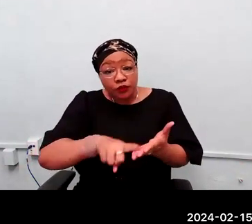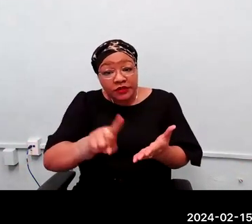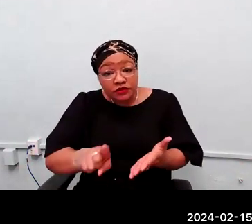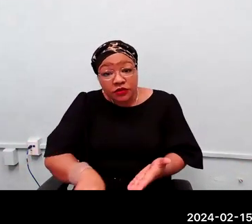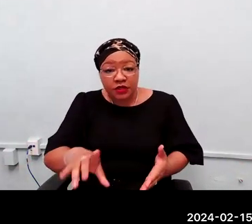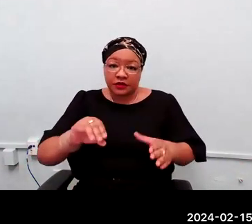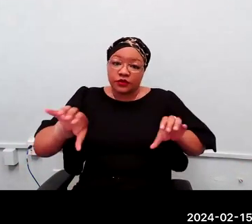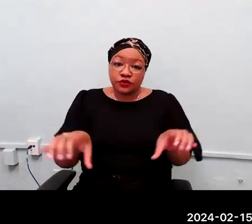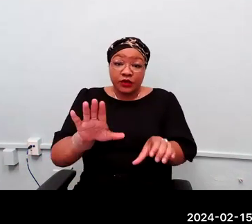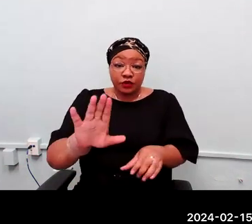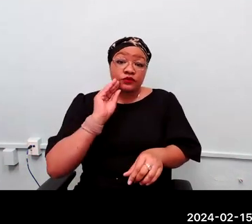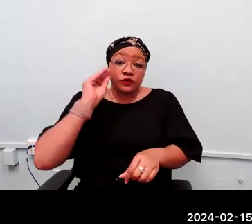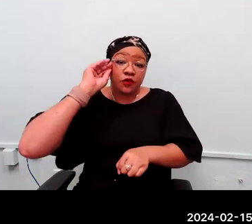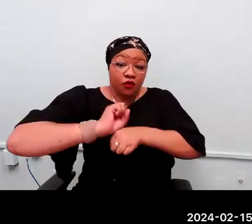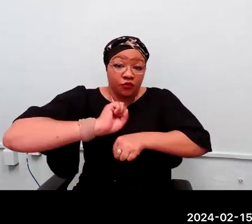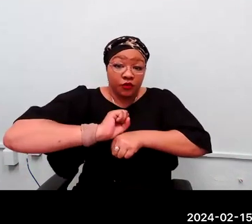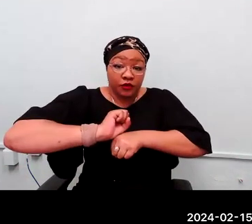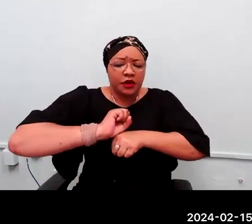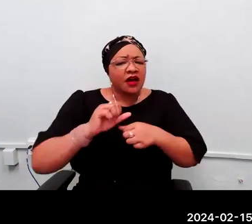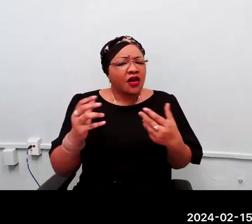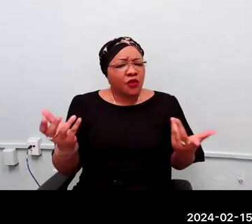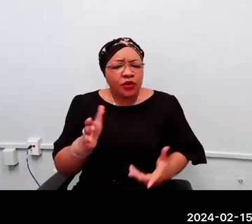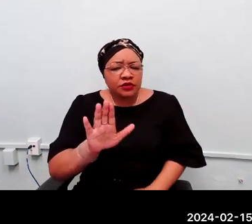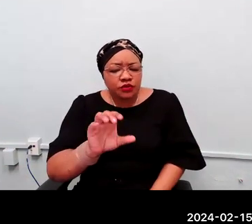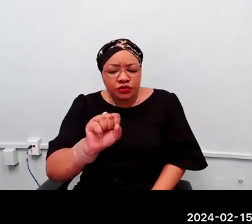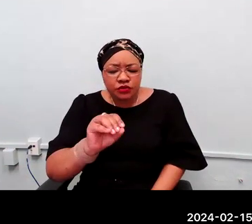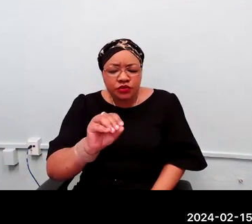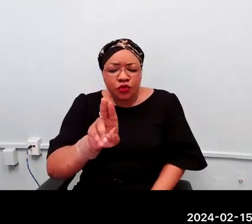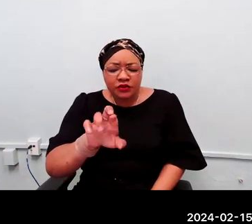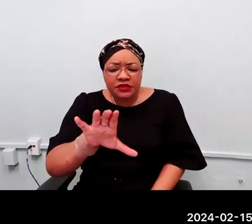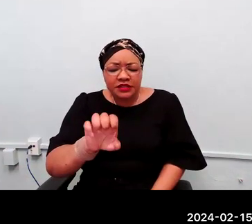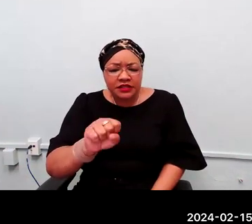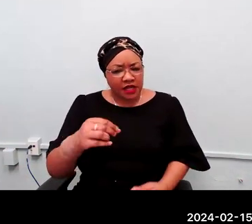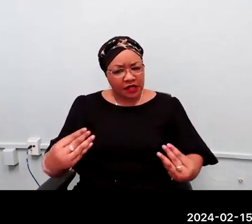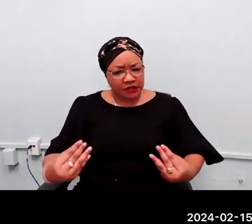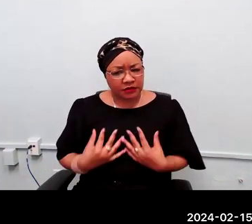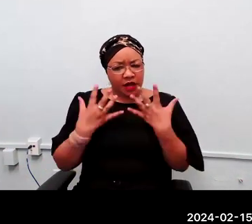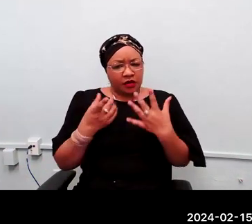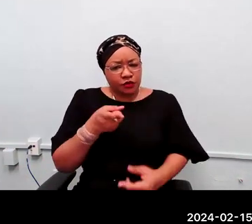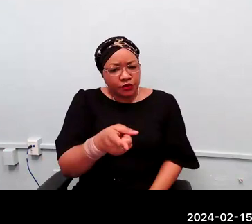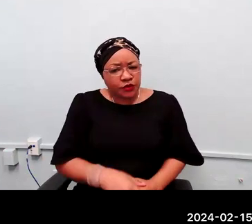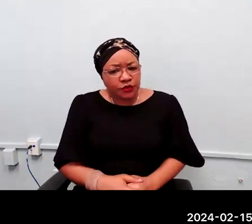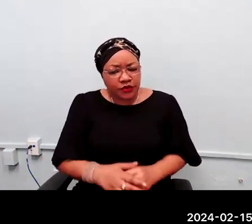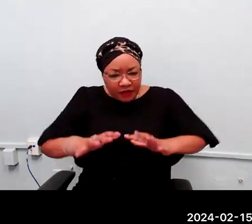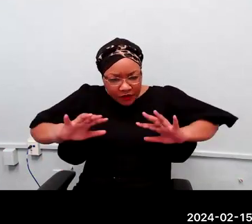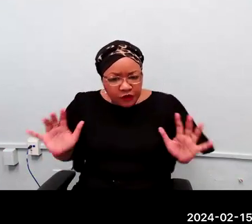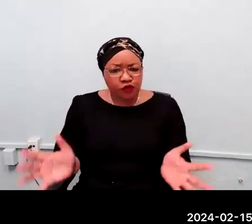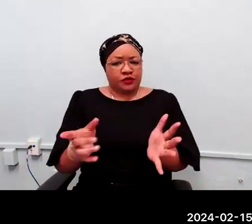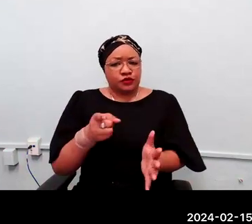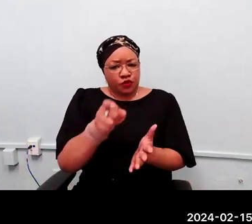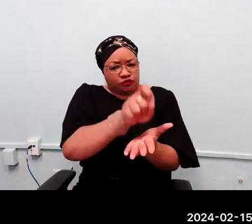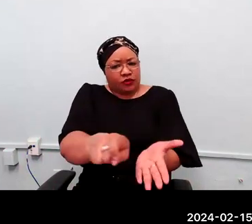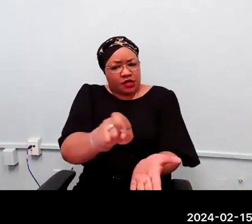as a writer, what sources drive you as a writer? What are the things that drive your writing?